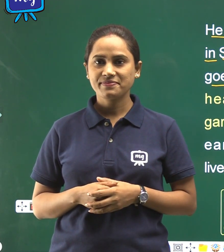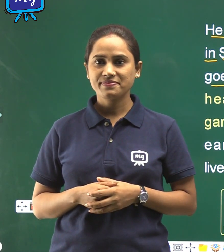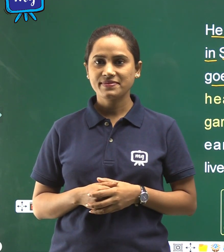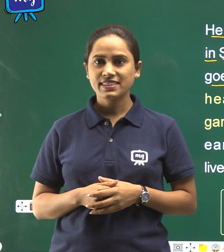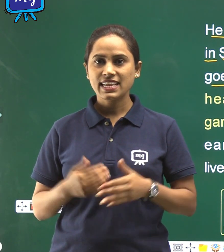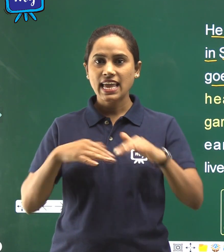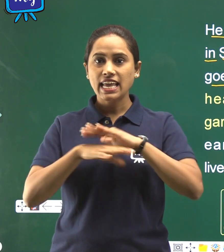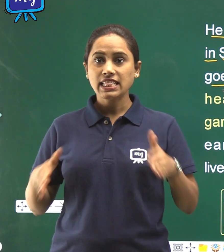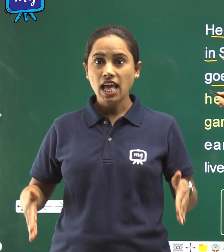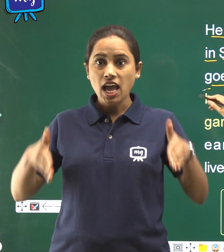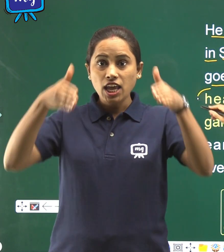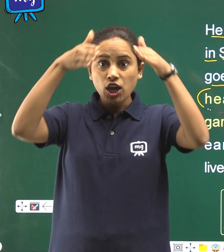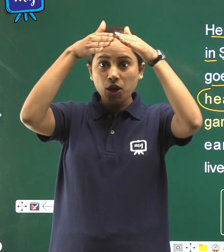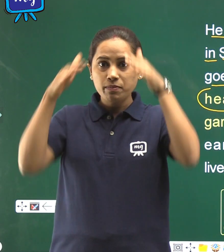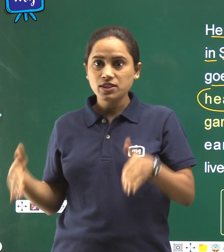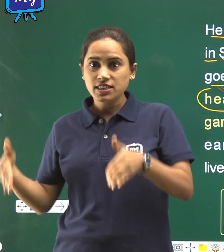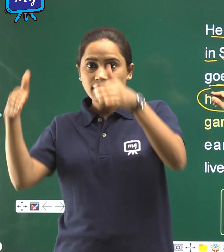in the heaps